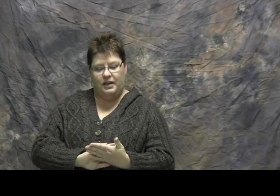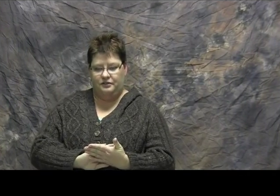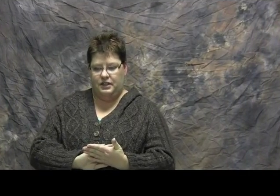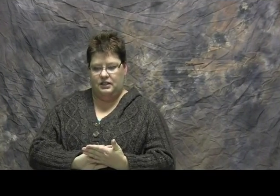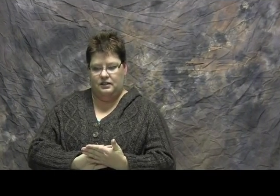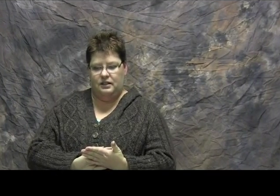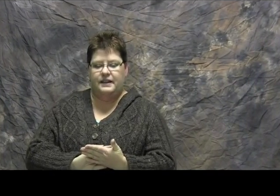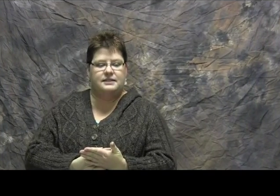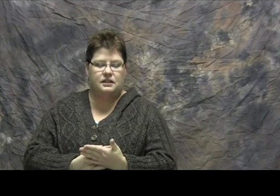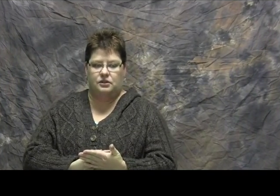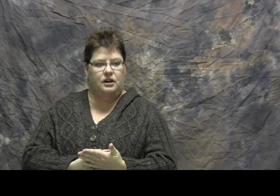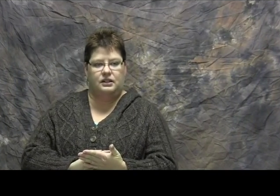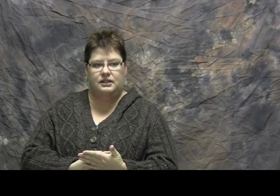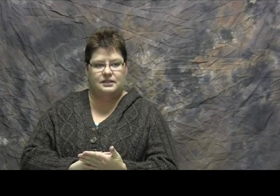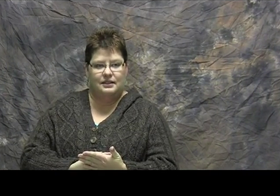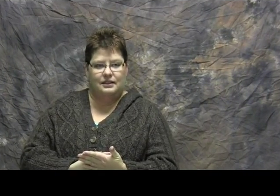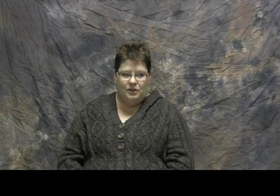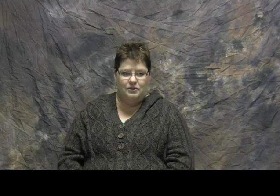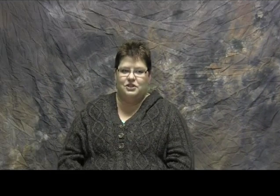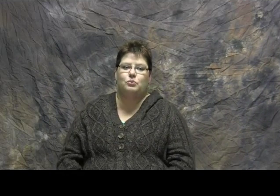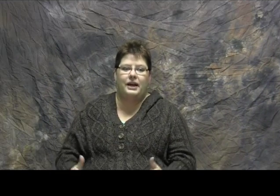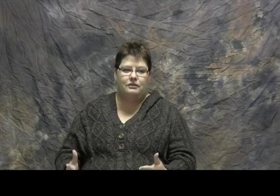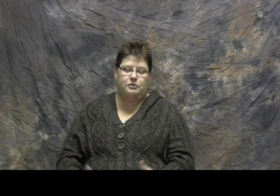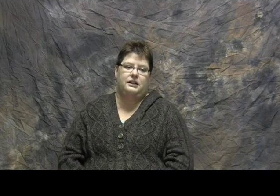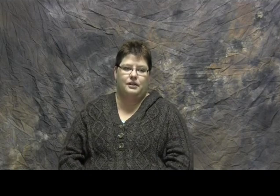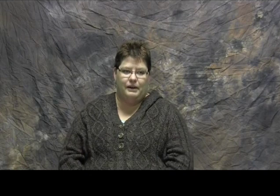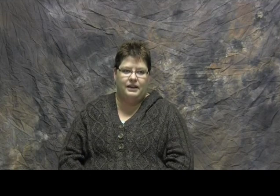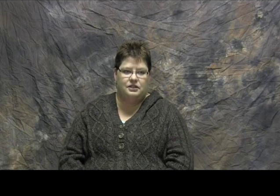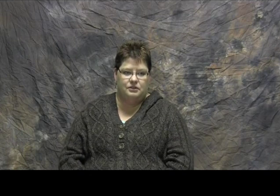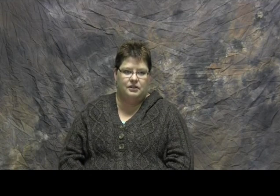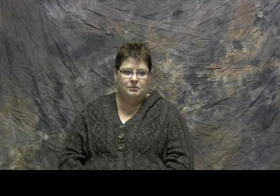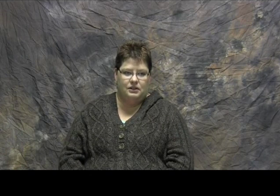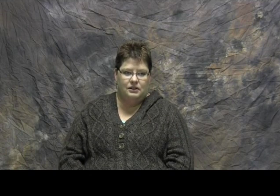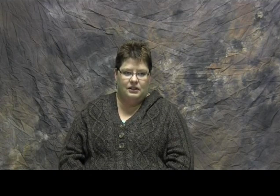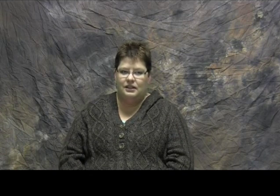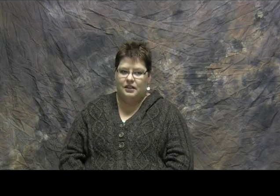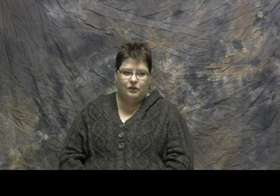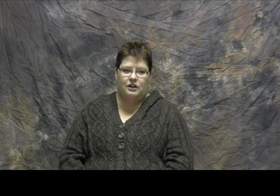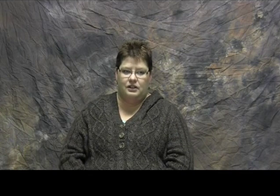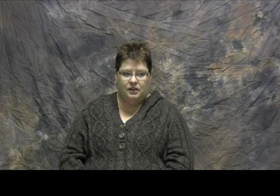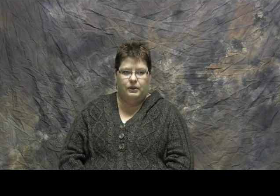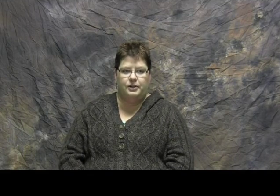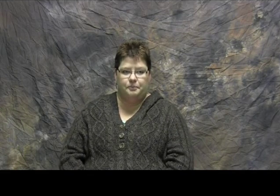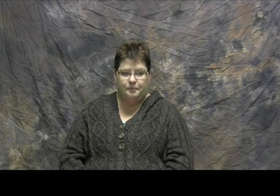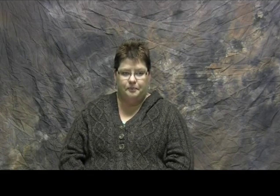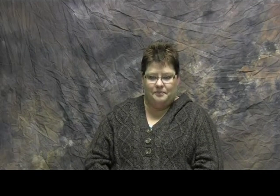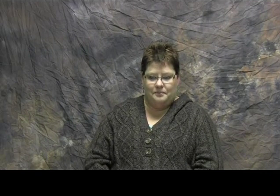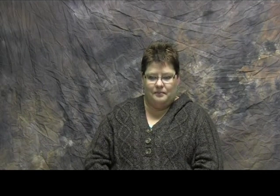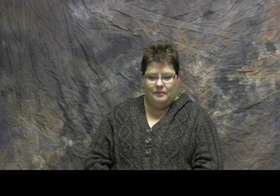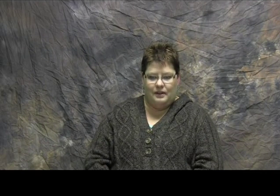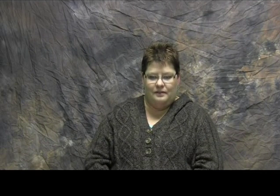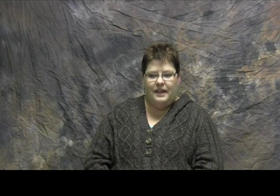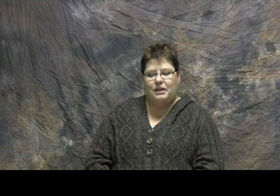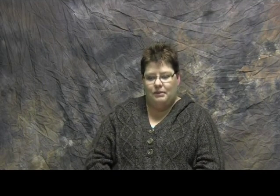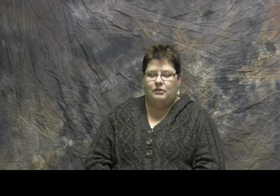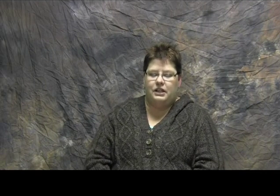of thinking that's not who God is. He was just waiting for me to come back to Him. He had never gone anywhere. That made my